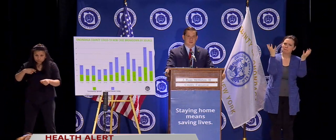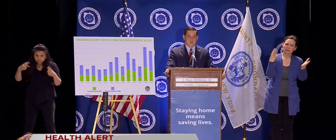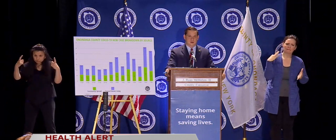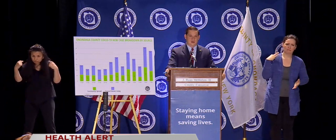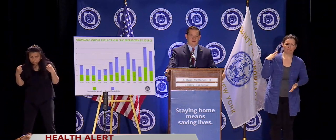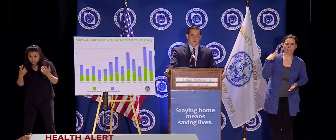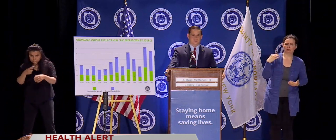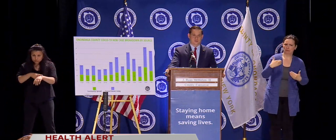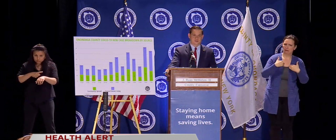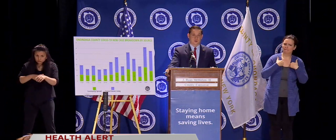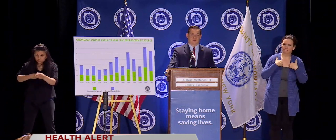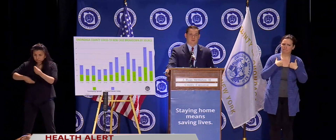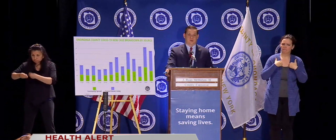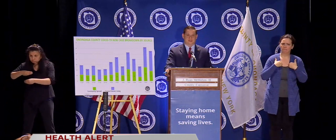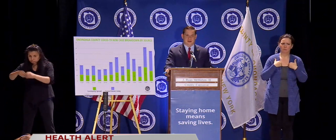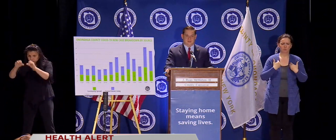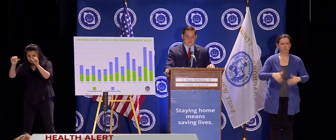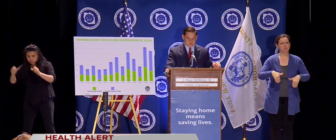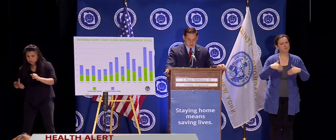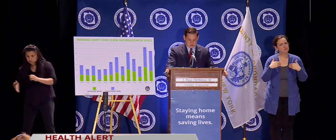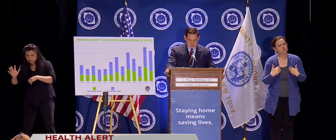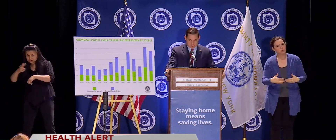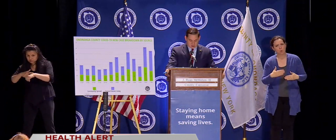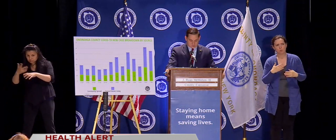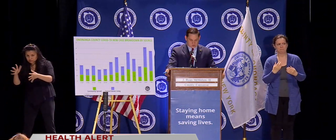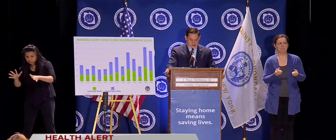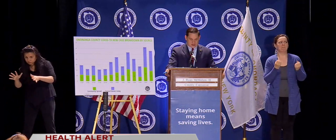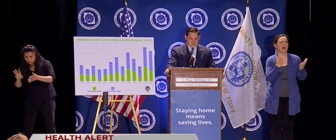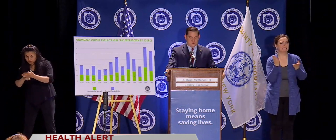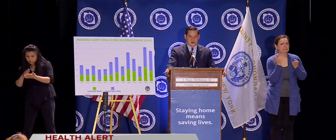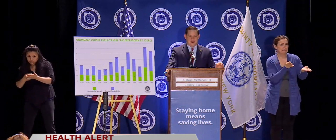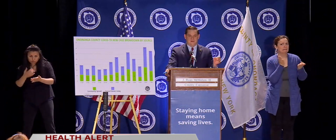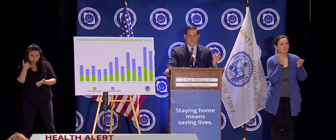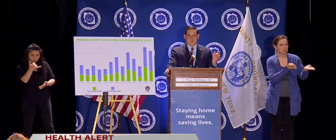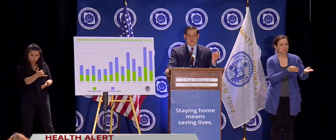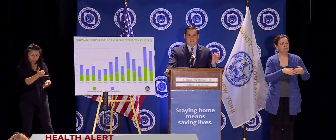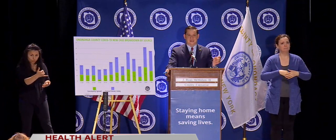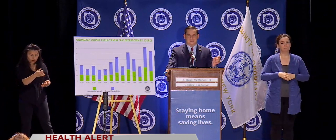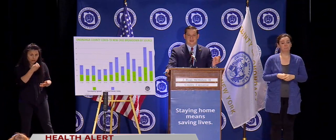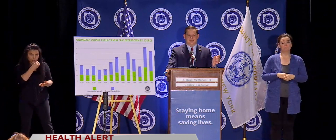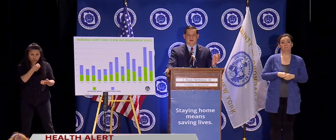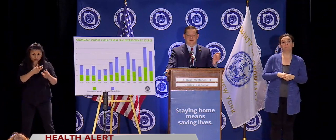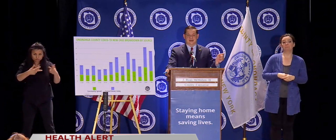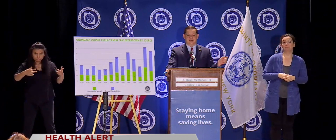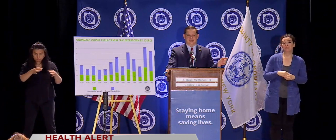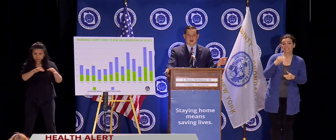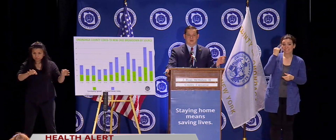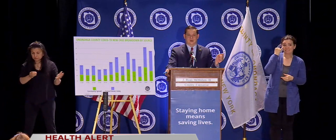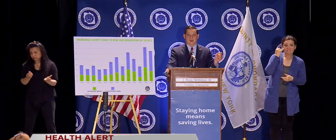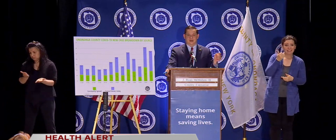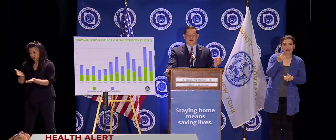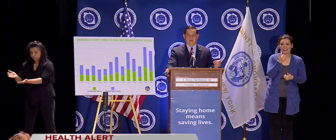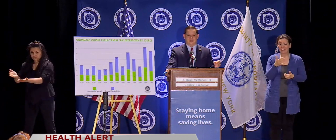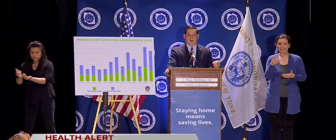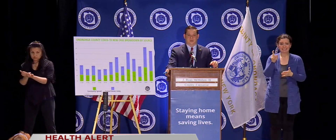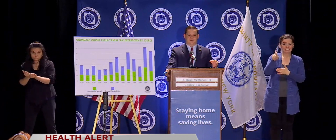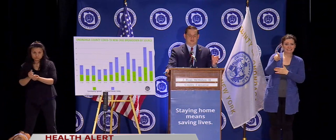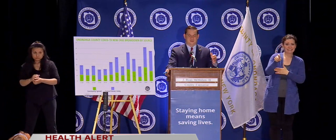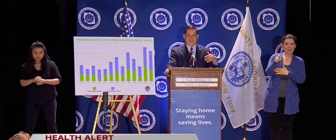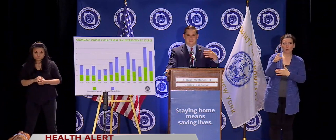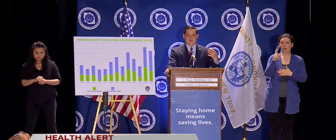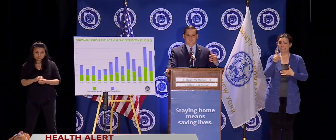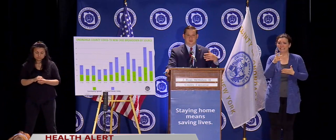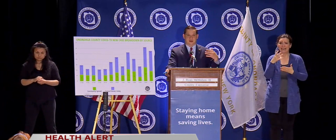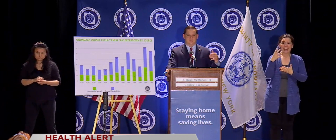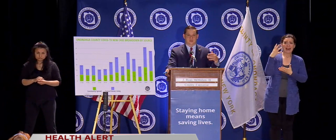groceries, toiletries, toilet paper at times. So again, if you have a need and you can't get out and you need help, even